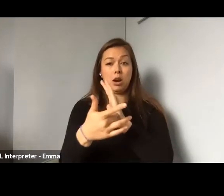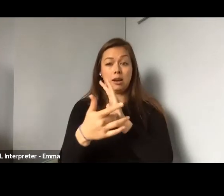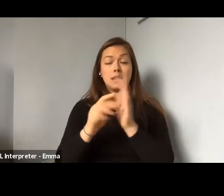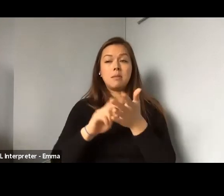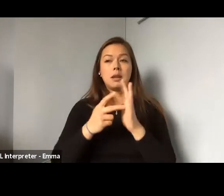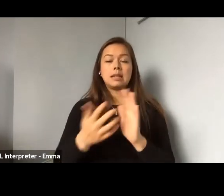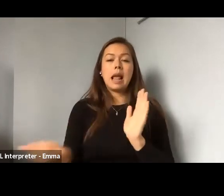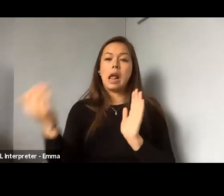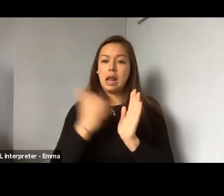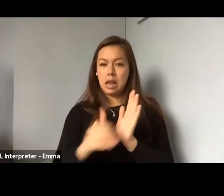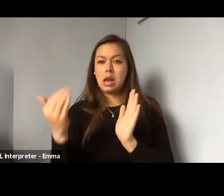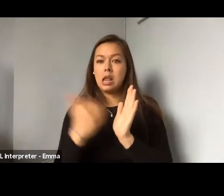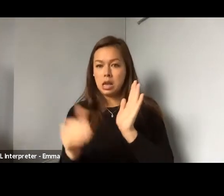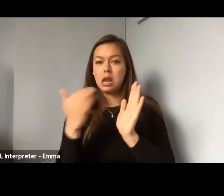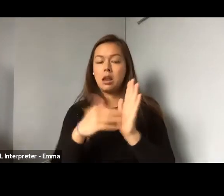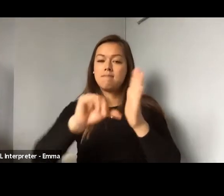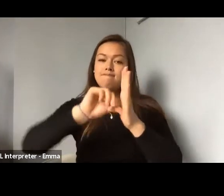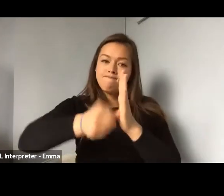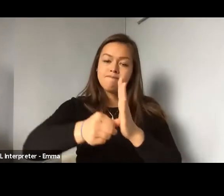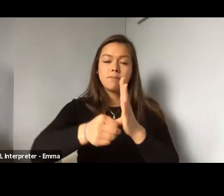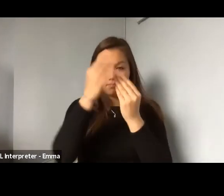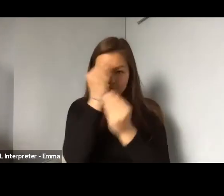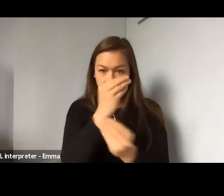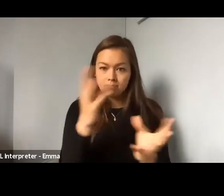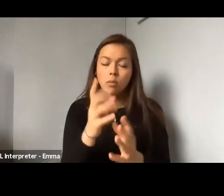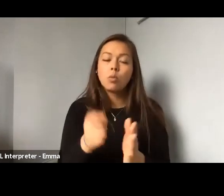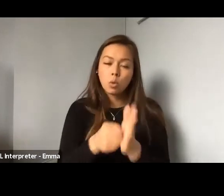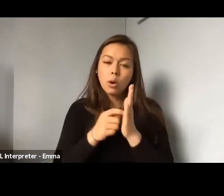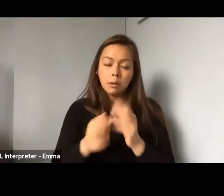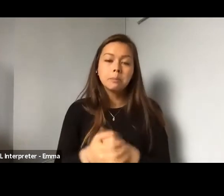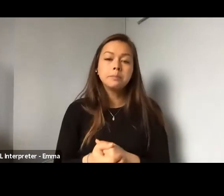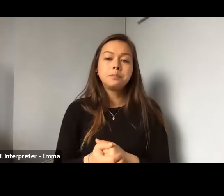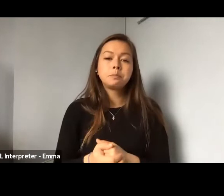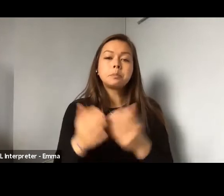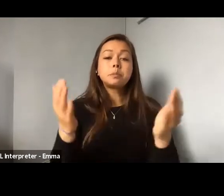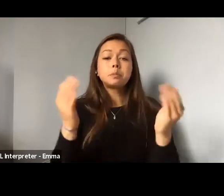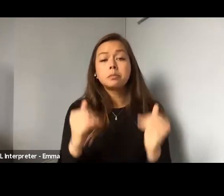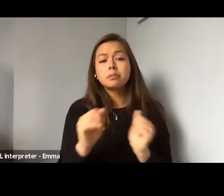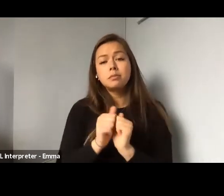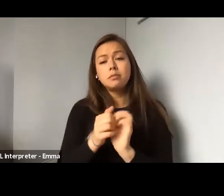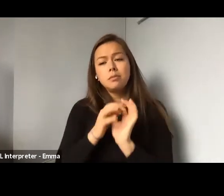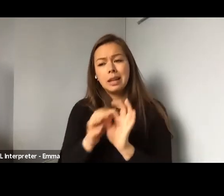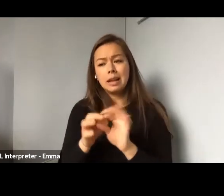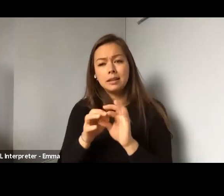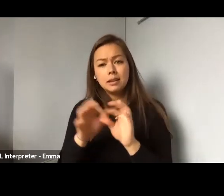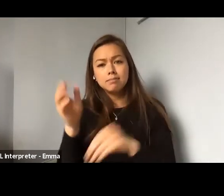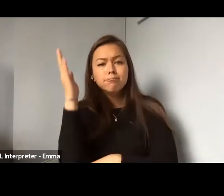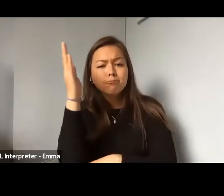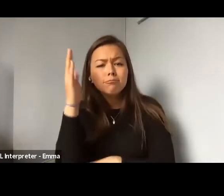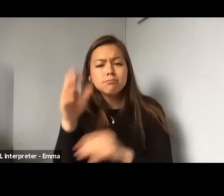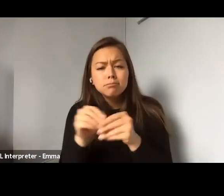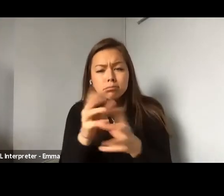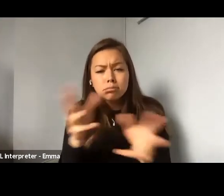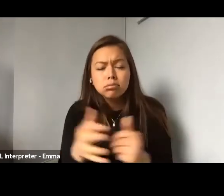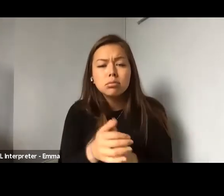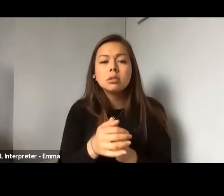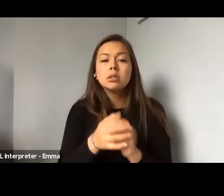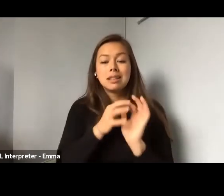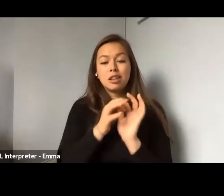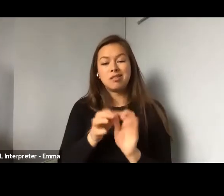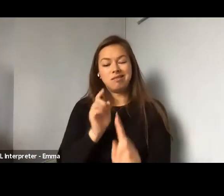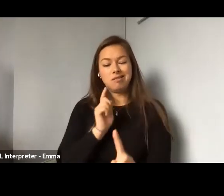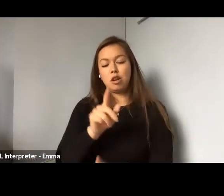instructions. And then on the delivery and execution, I just want to note a little bit more about the trauma-informed approach. We did have an active listener that was